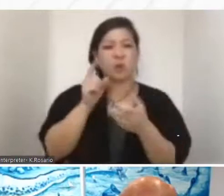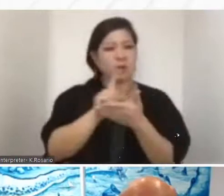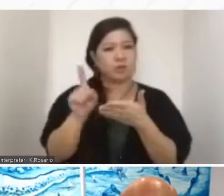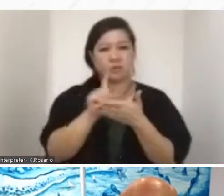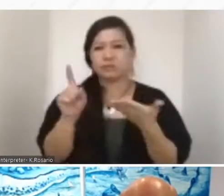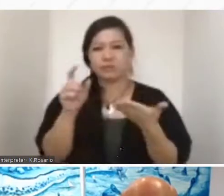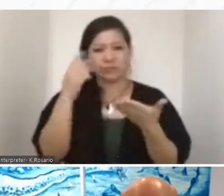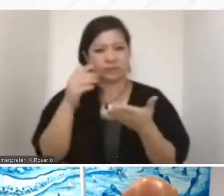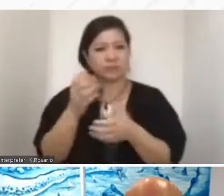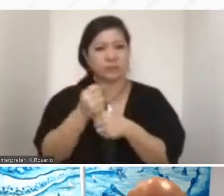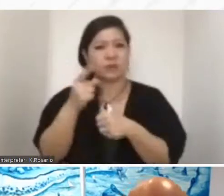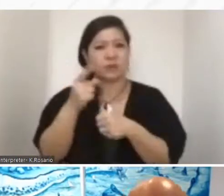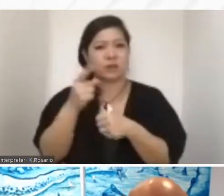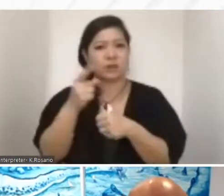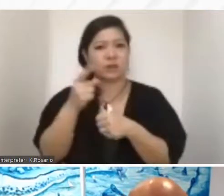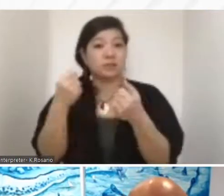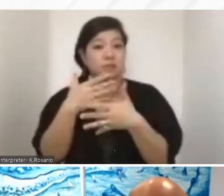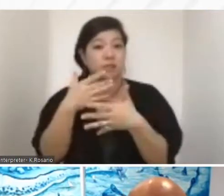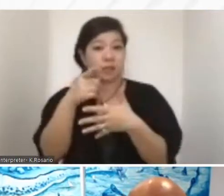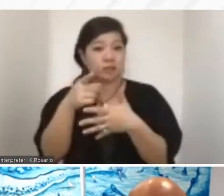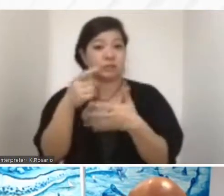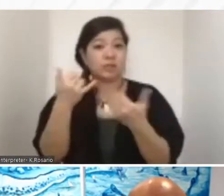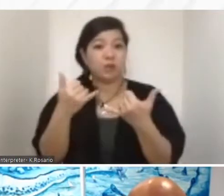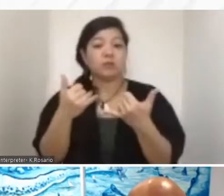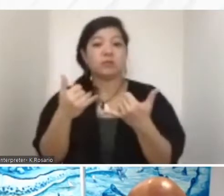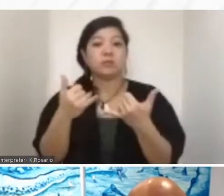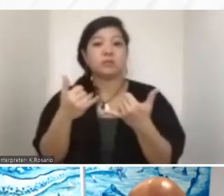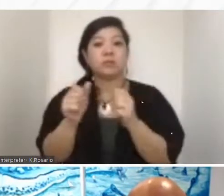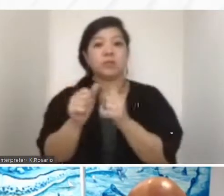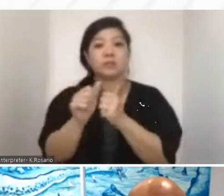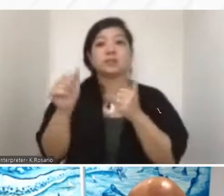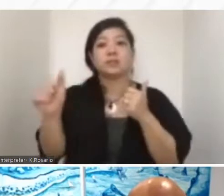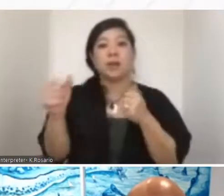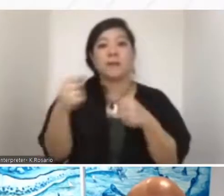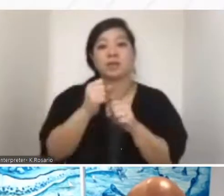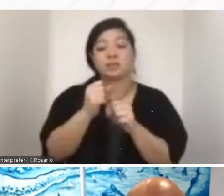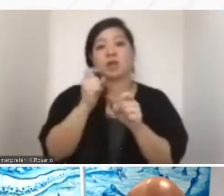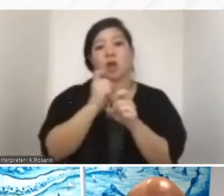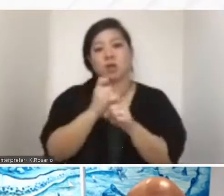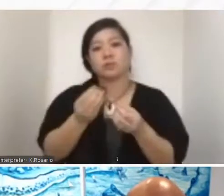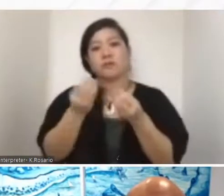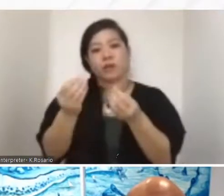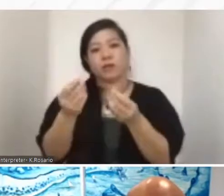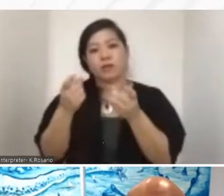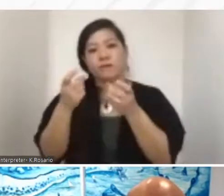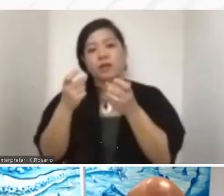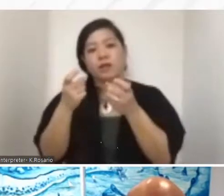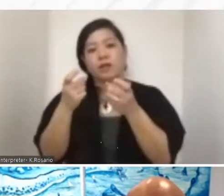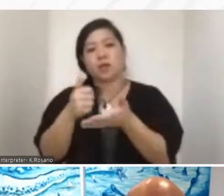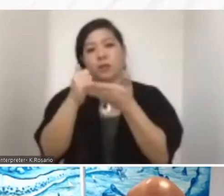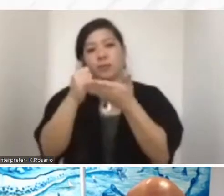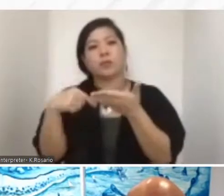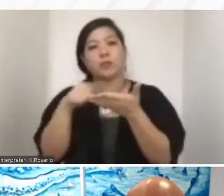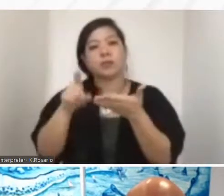And that's what really scares me right now, is just the distance makes it difficult for us to provide immediate help. So we need the